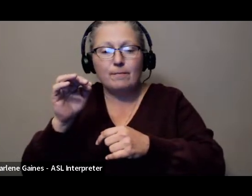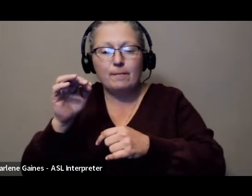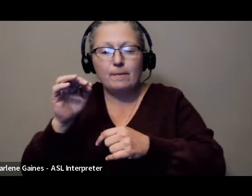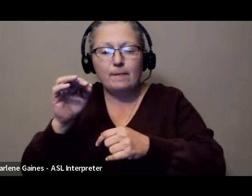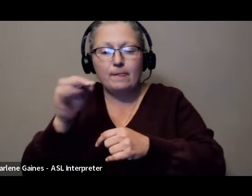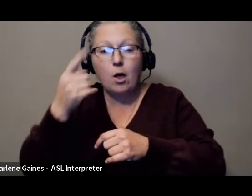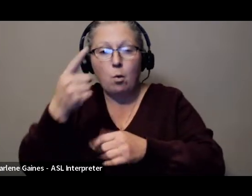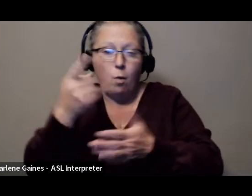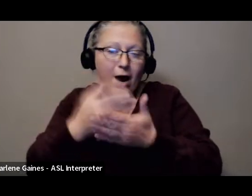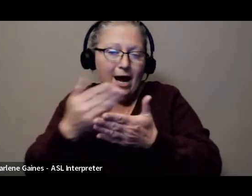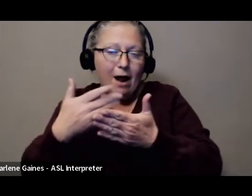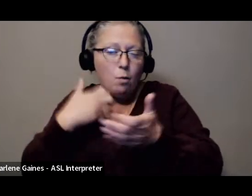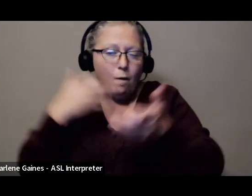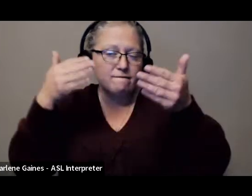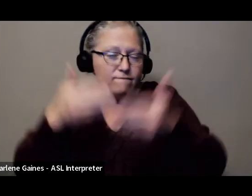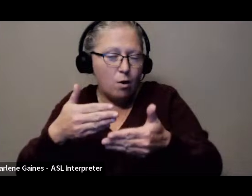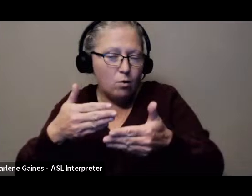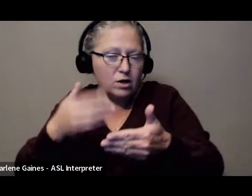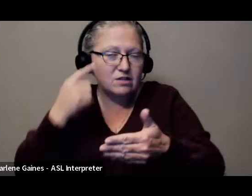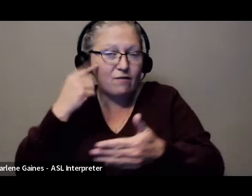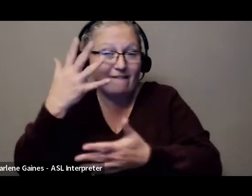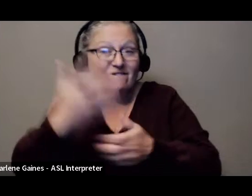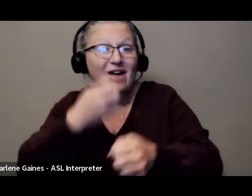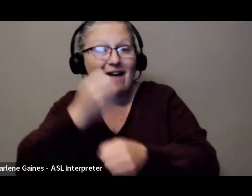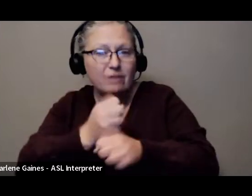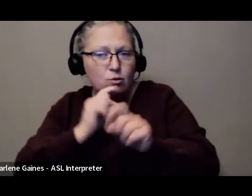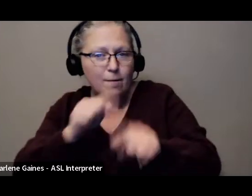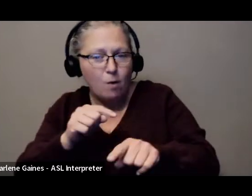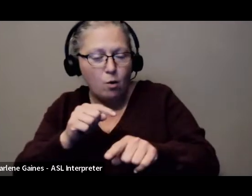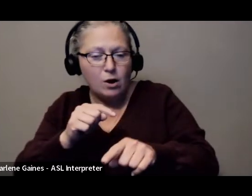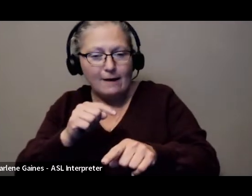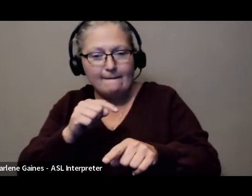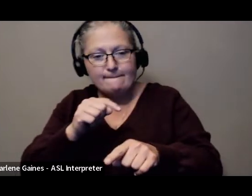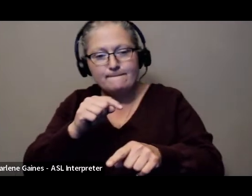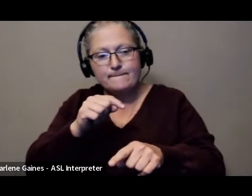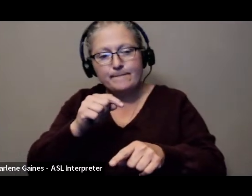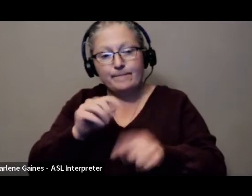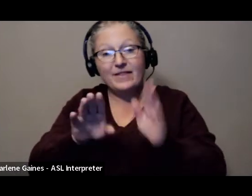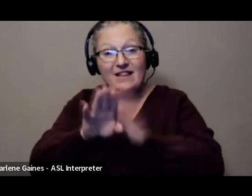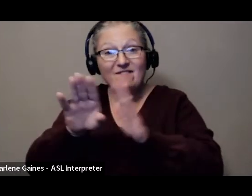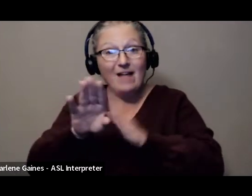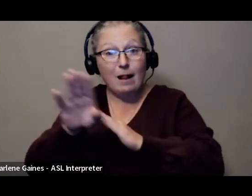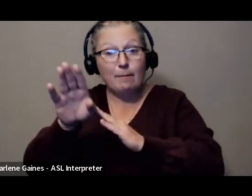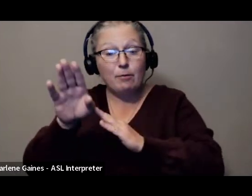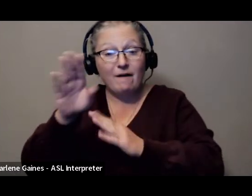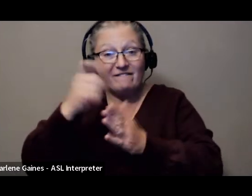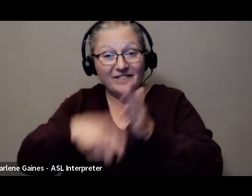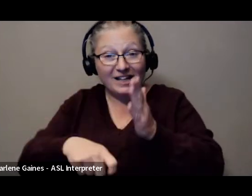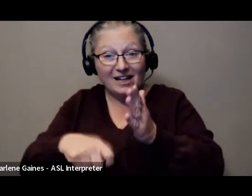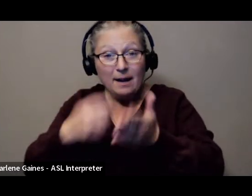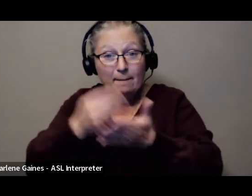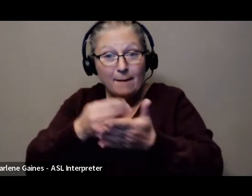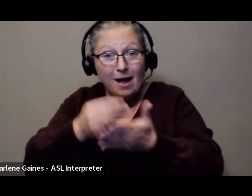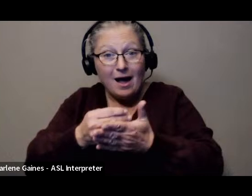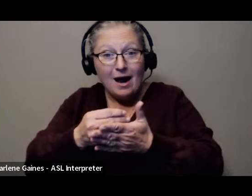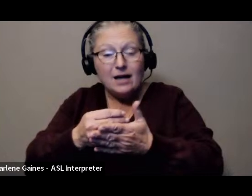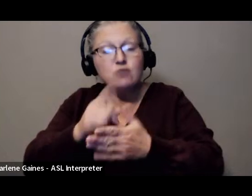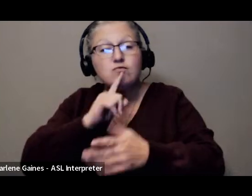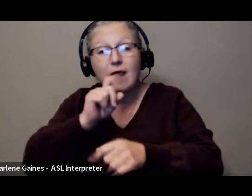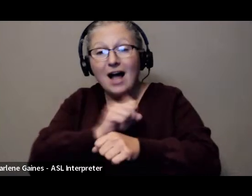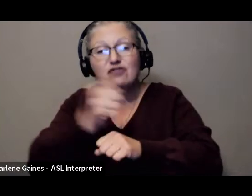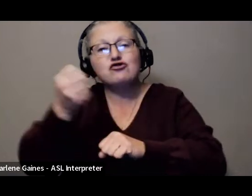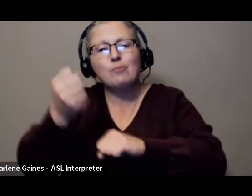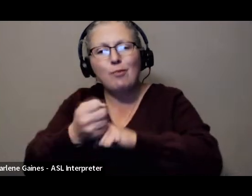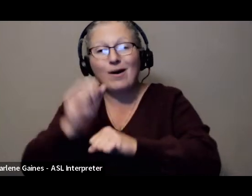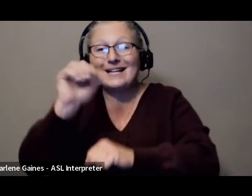One of the items I do want to focus on in the 5-year report is that the developer fee fund is actually supporting